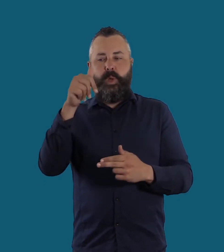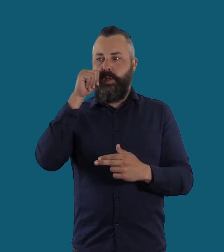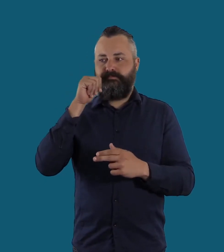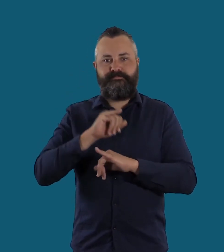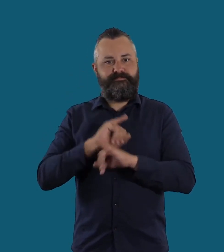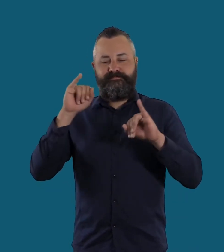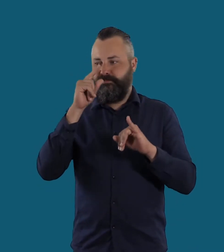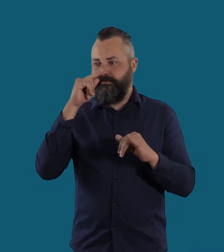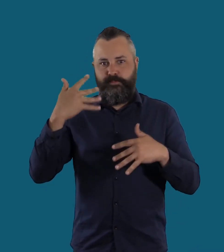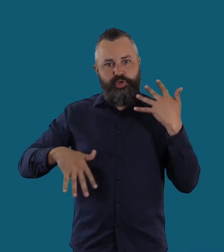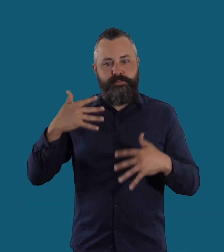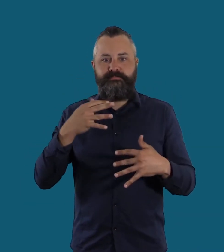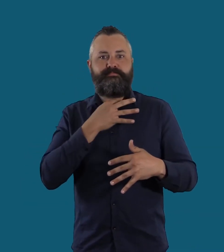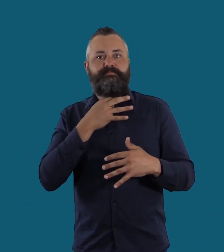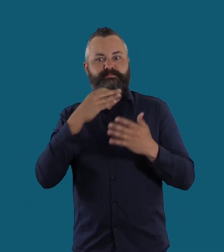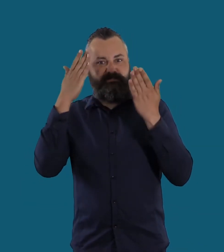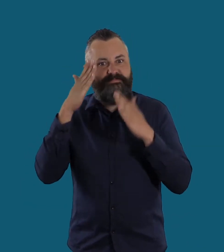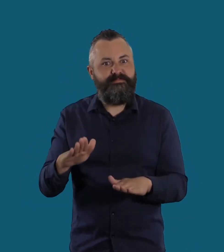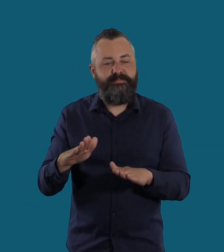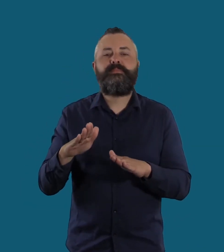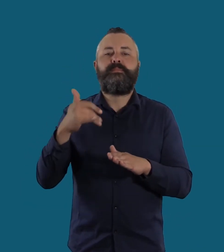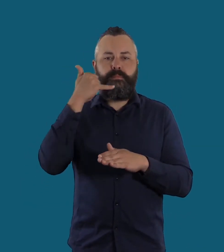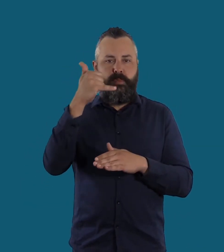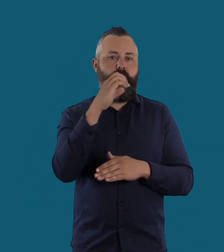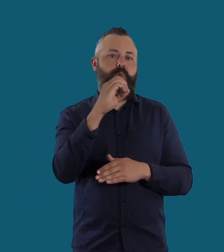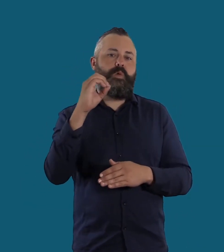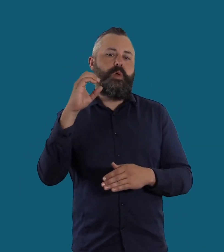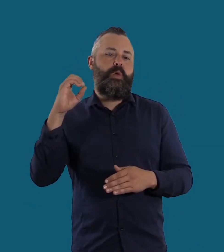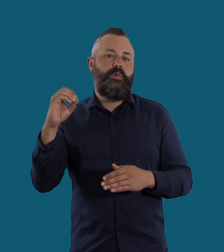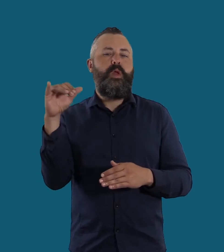In a life-threatening emergency, call 000 or TTY 106.